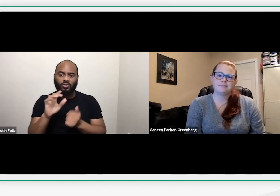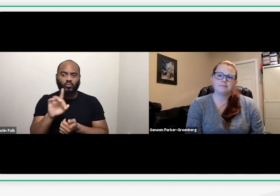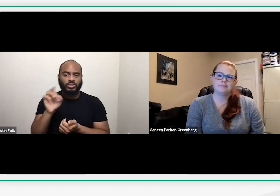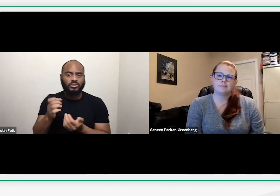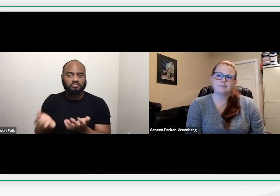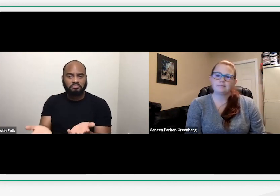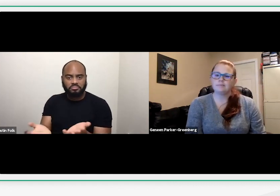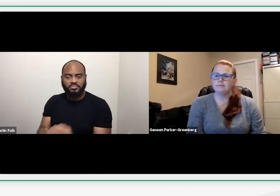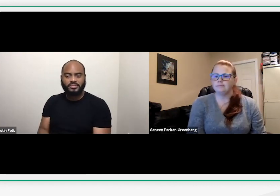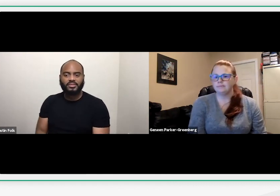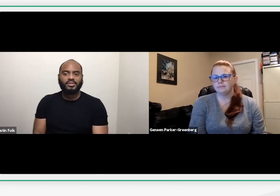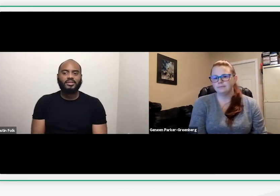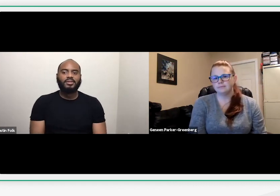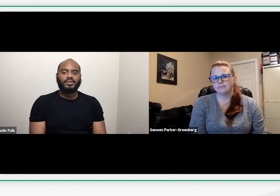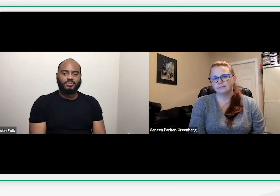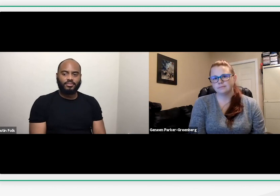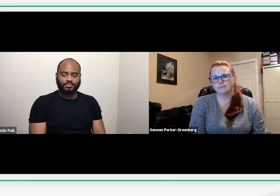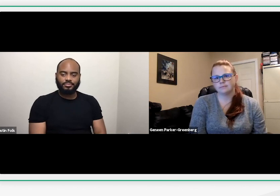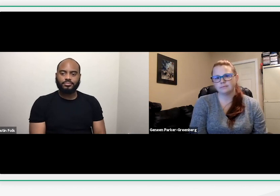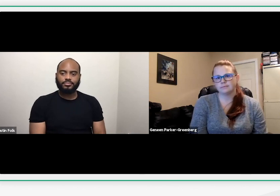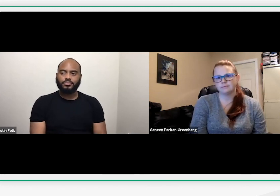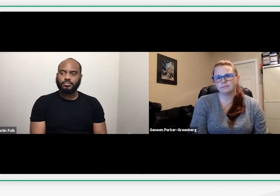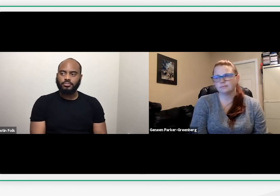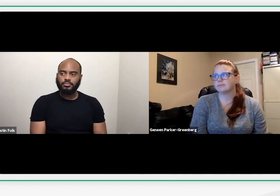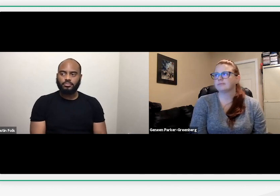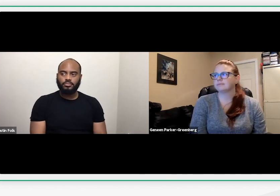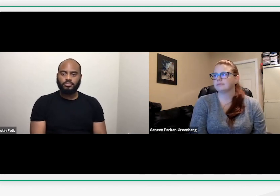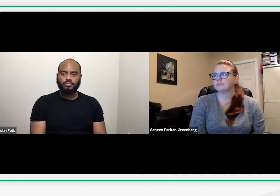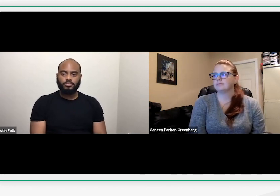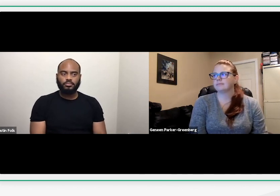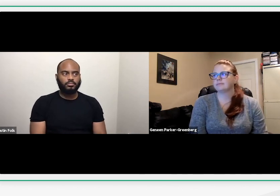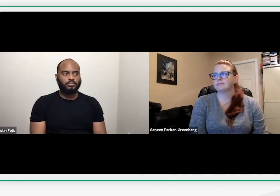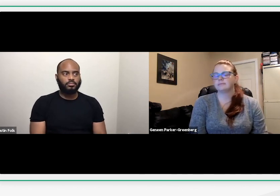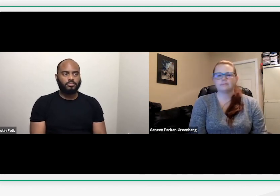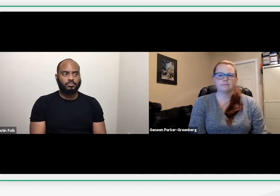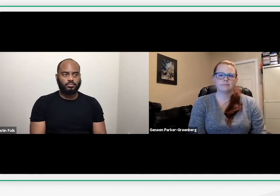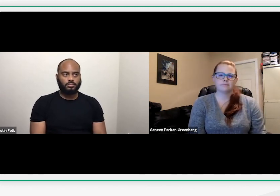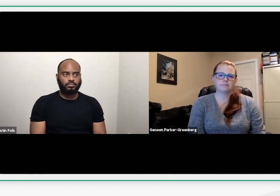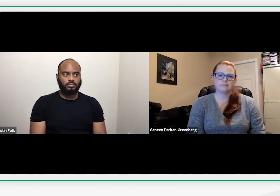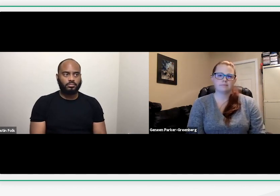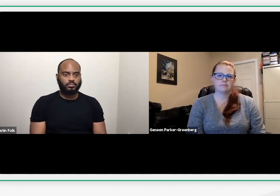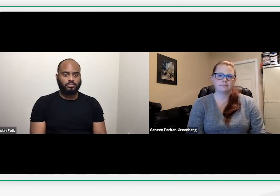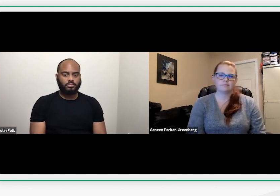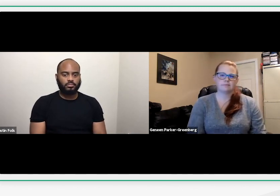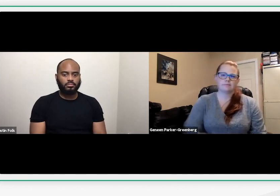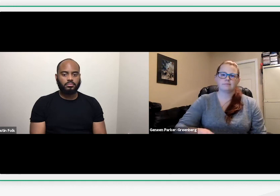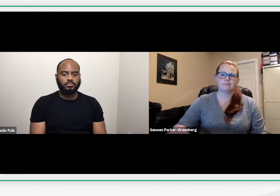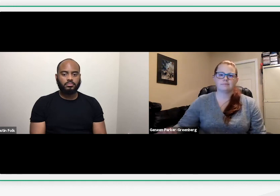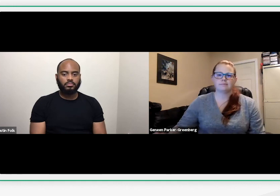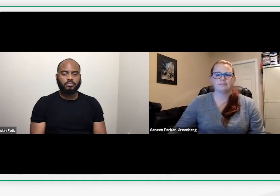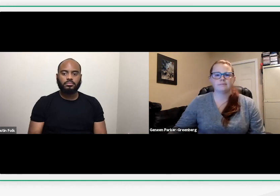up in your credit score. Good question. Folks out there tonight, do you have any more questions for us?